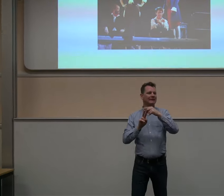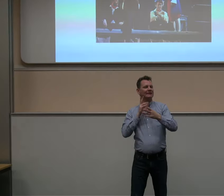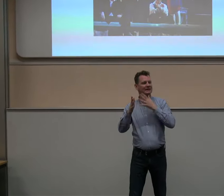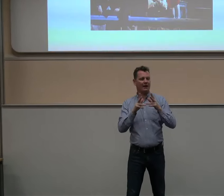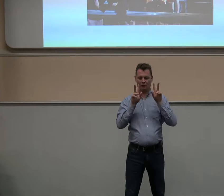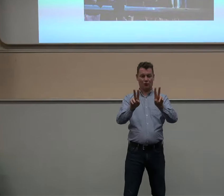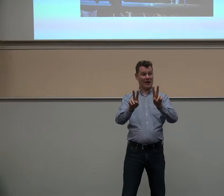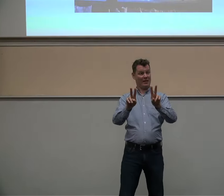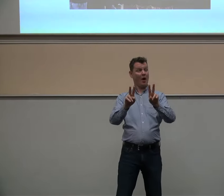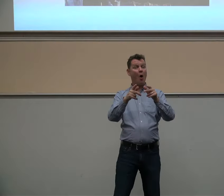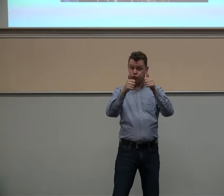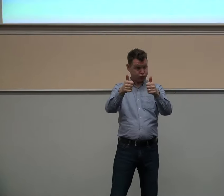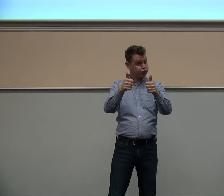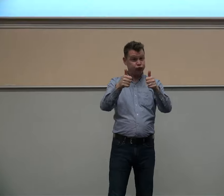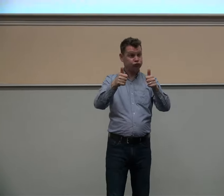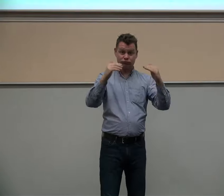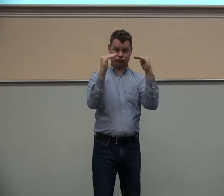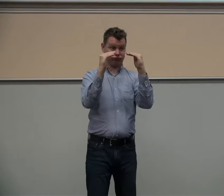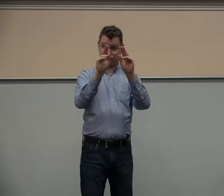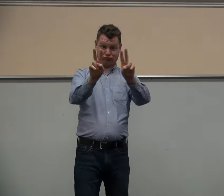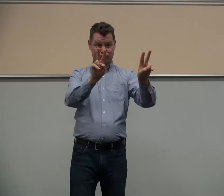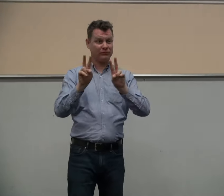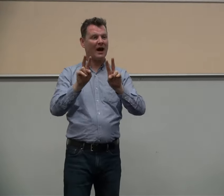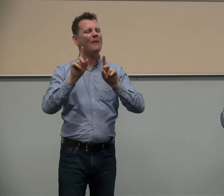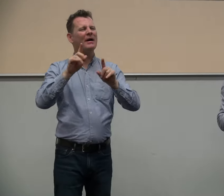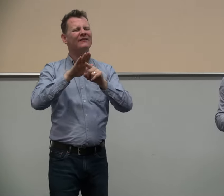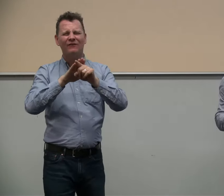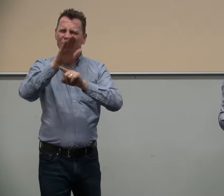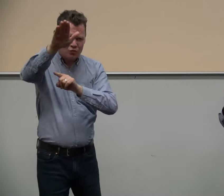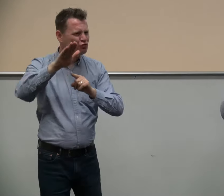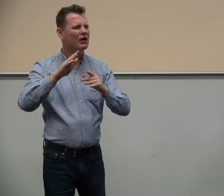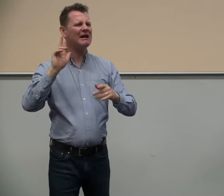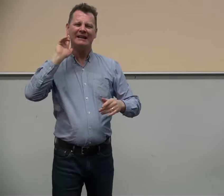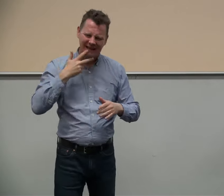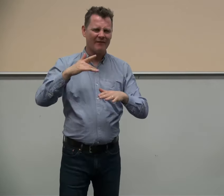are on stage and it's considered perfectly normal and everyday.